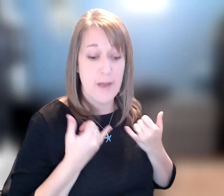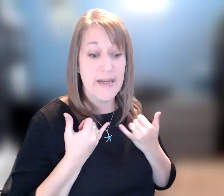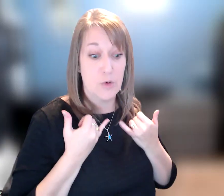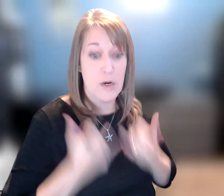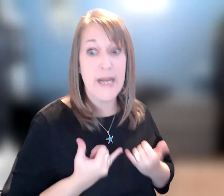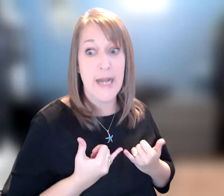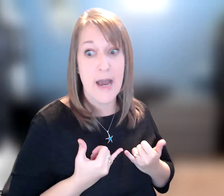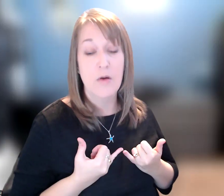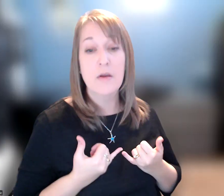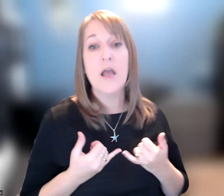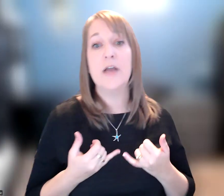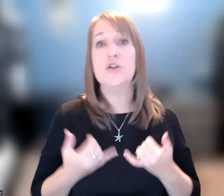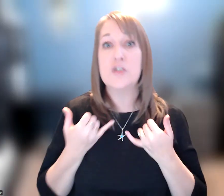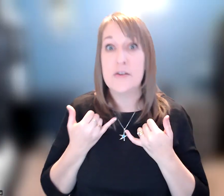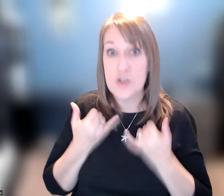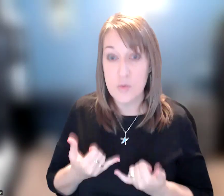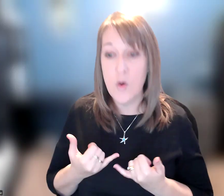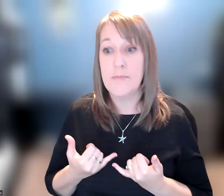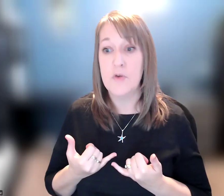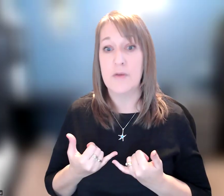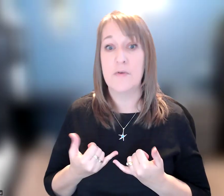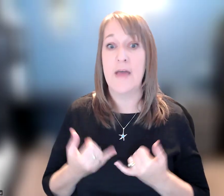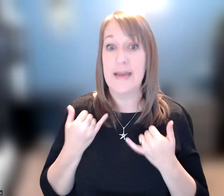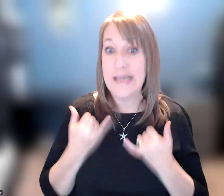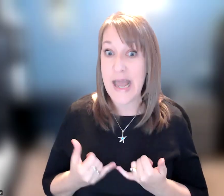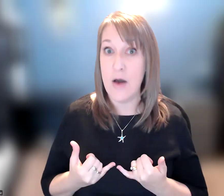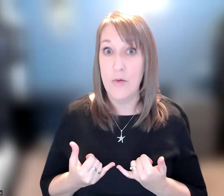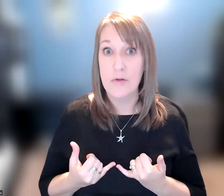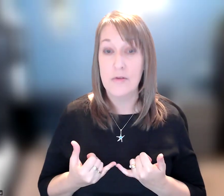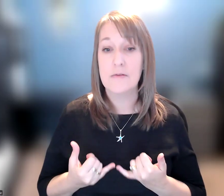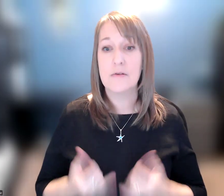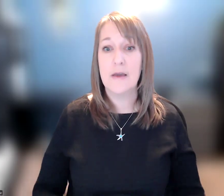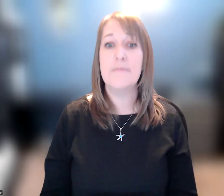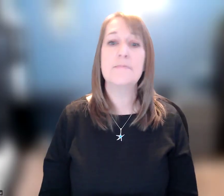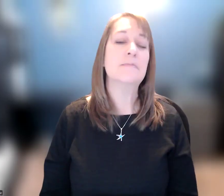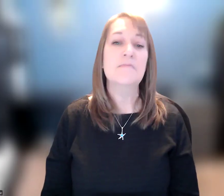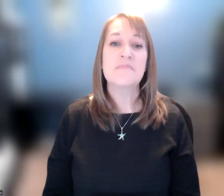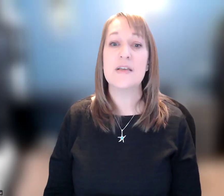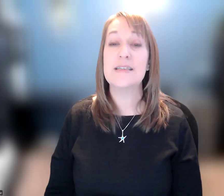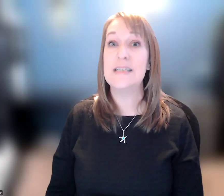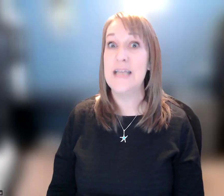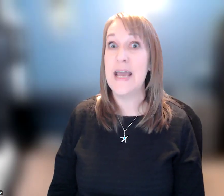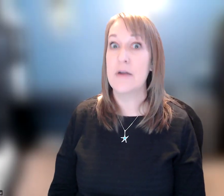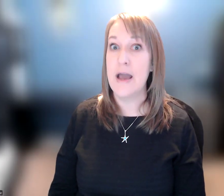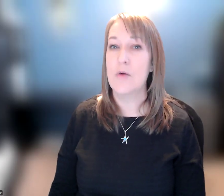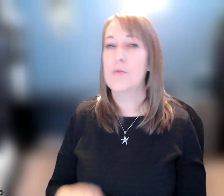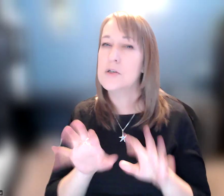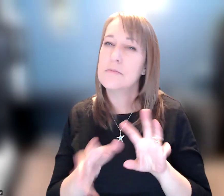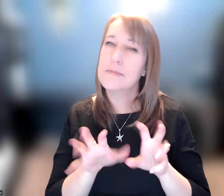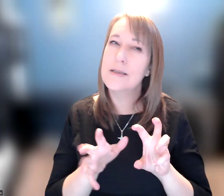I'm eating it right now. And usually there's just one movement for that. Now. Okay. So that's today or now, which are a little